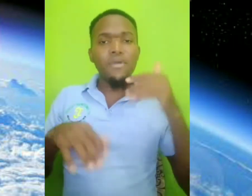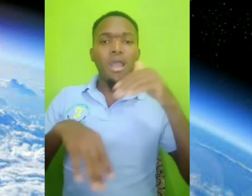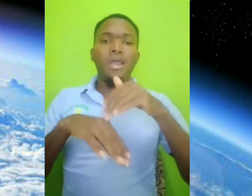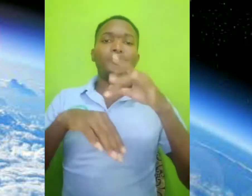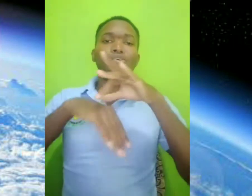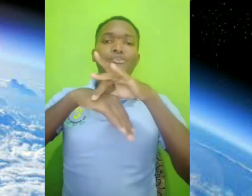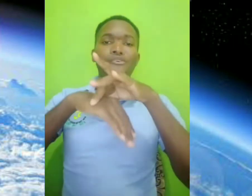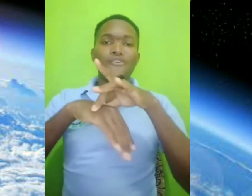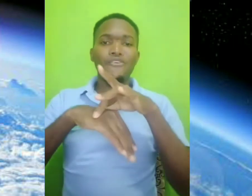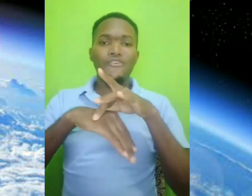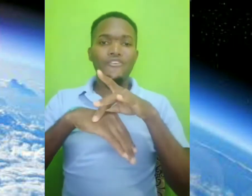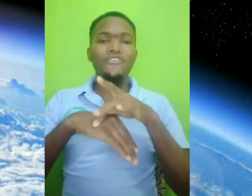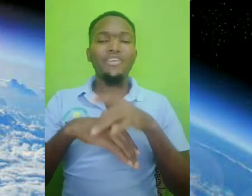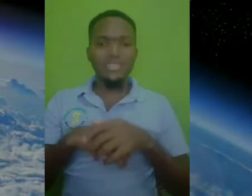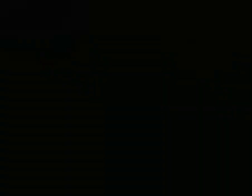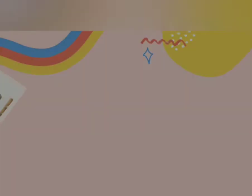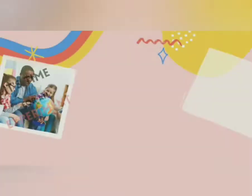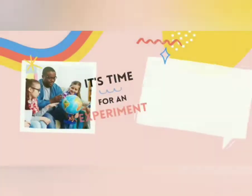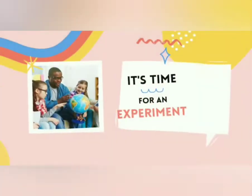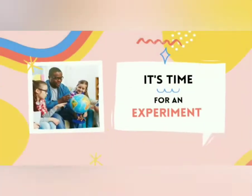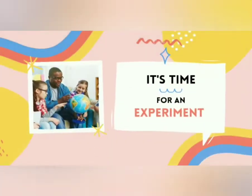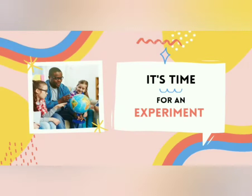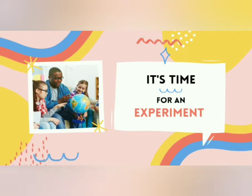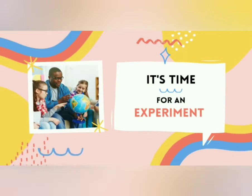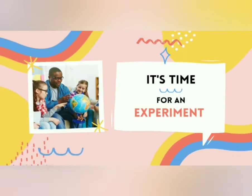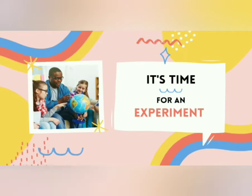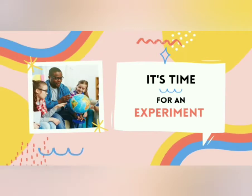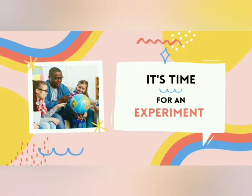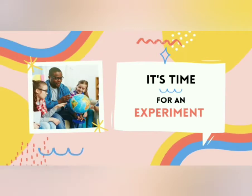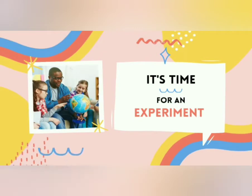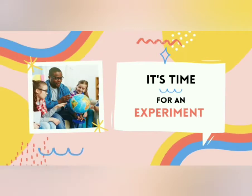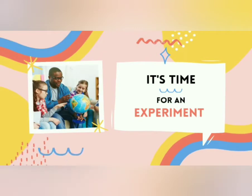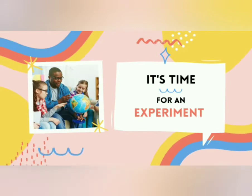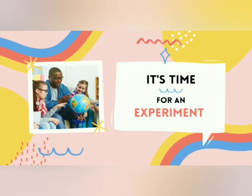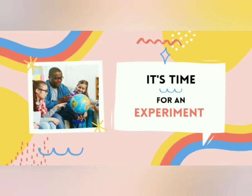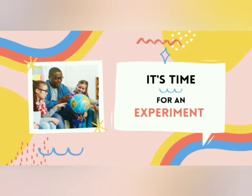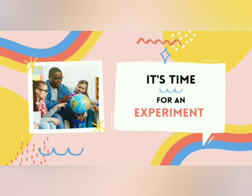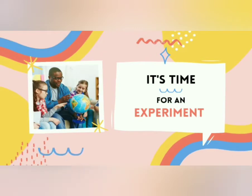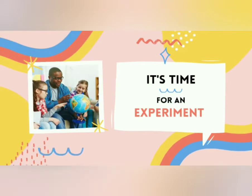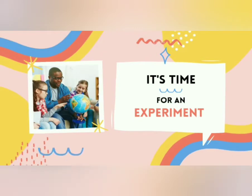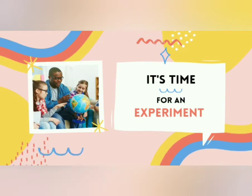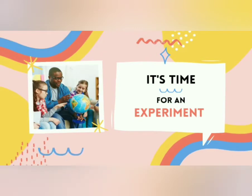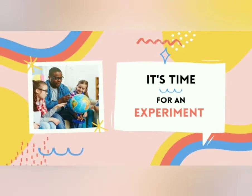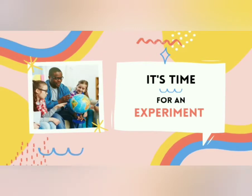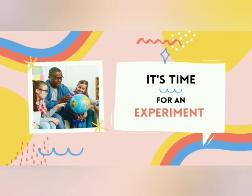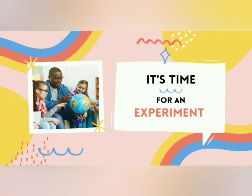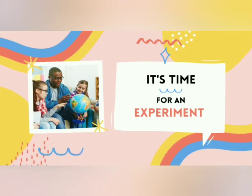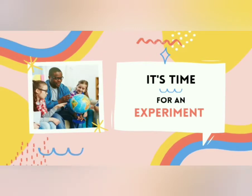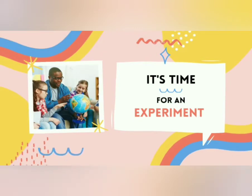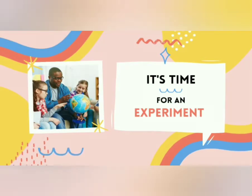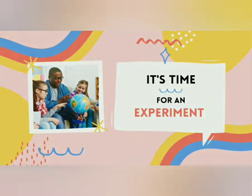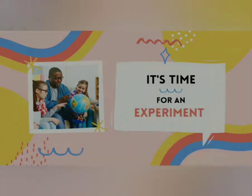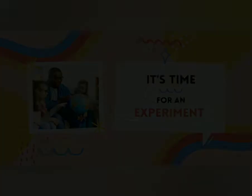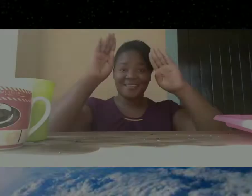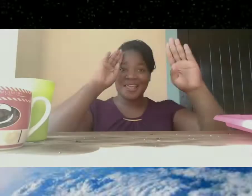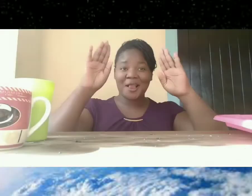And that's where we live on Earth. It's time for an experiment.